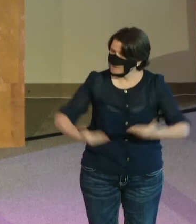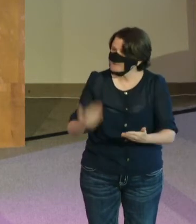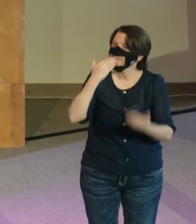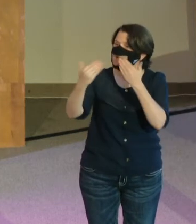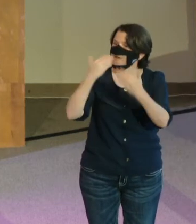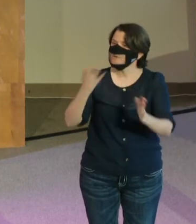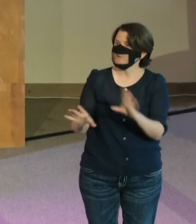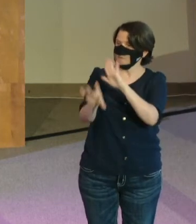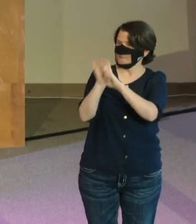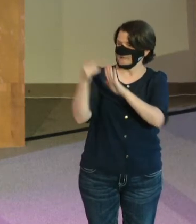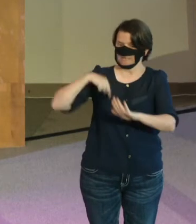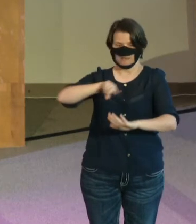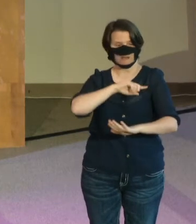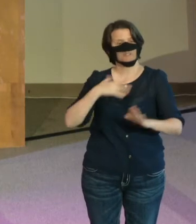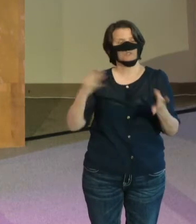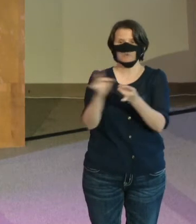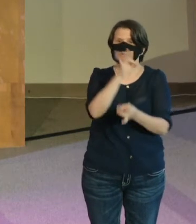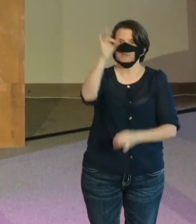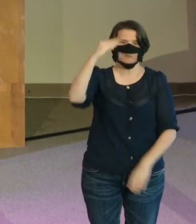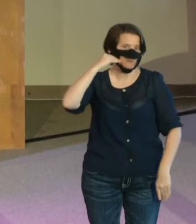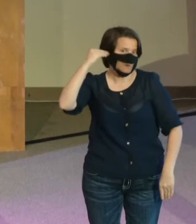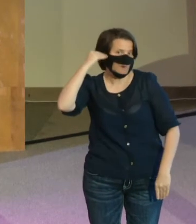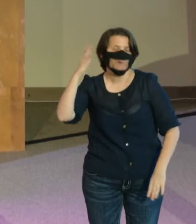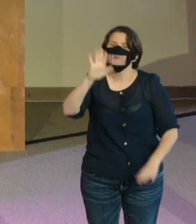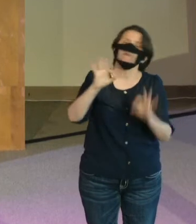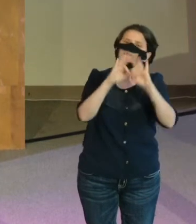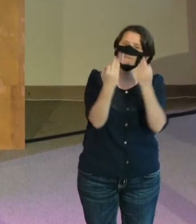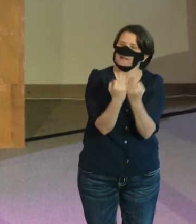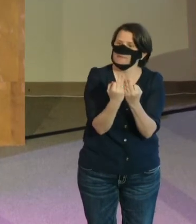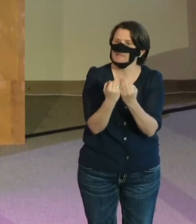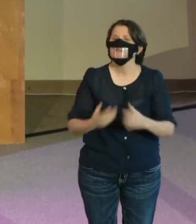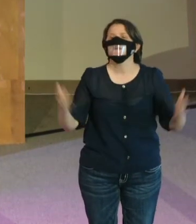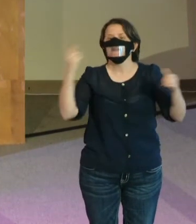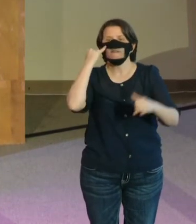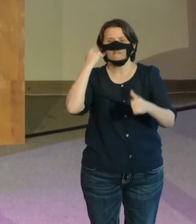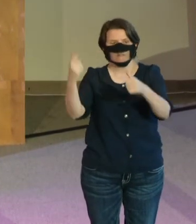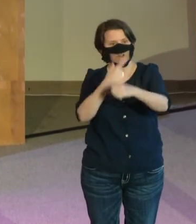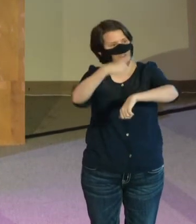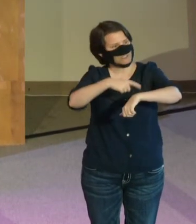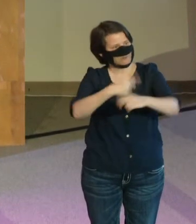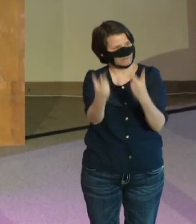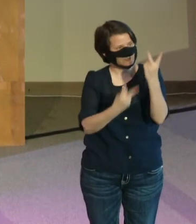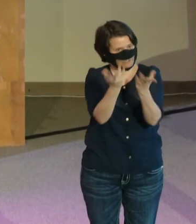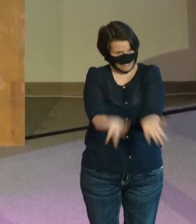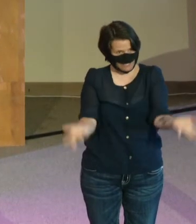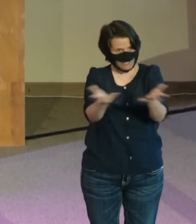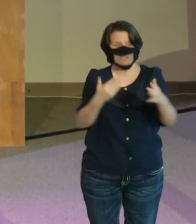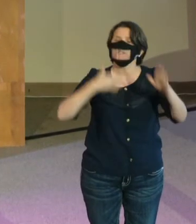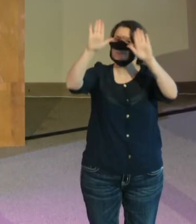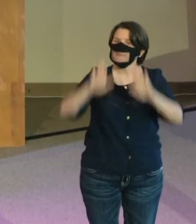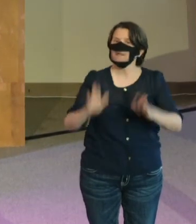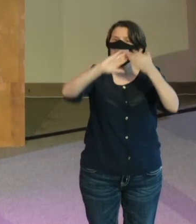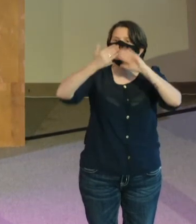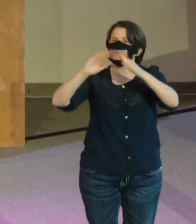you're here for the first time, we welcome you. This is an amazing community that really is open to whatever